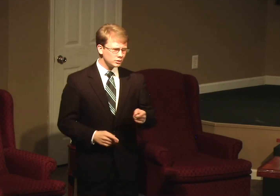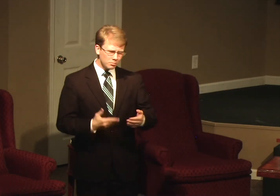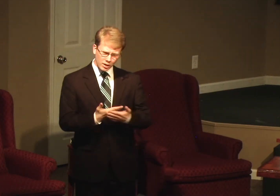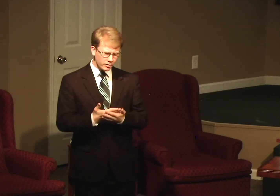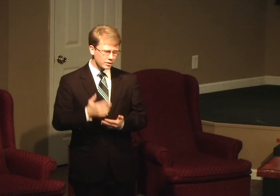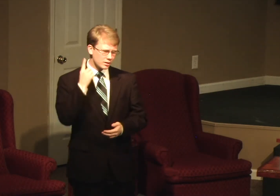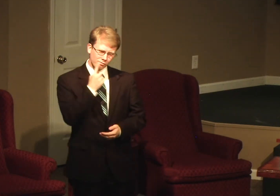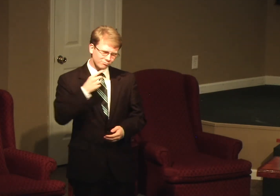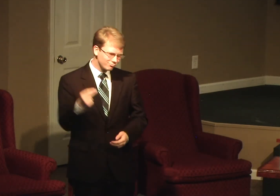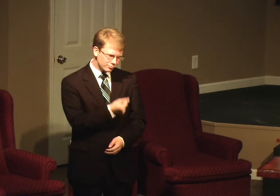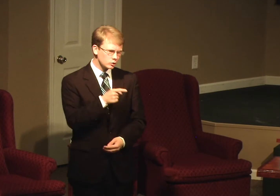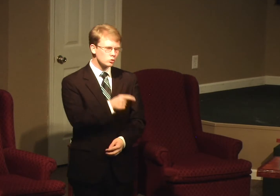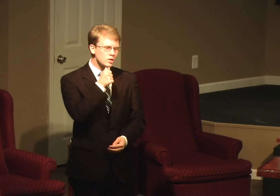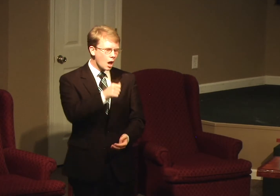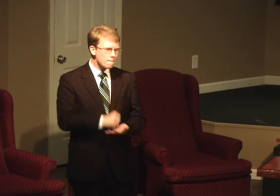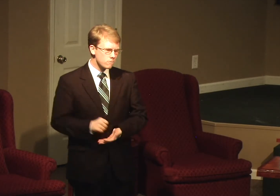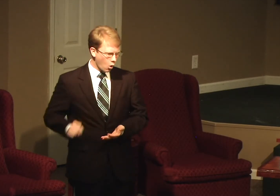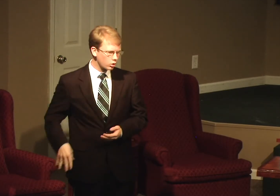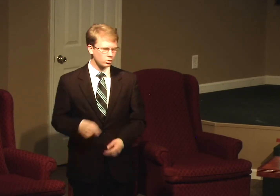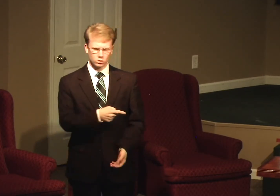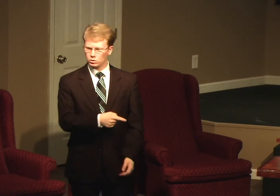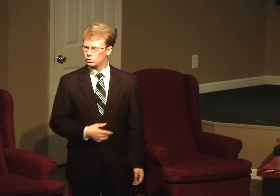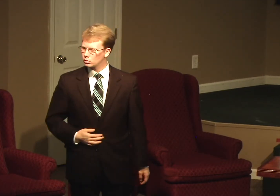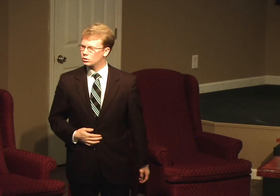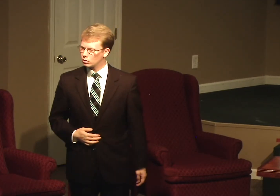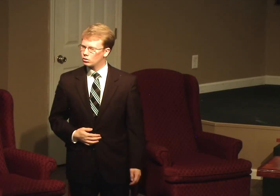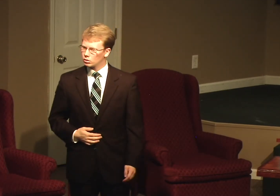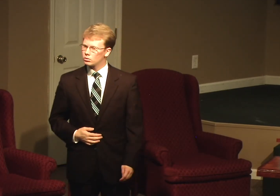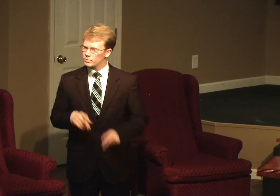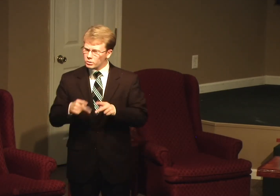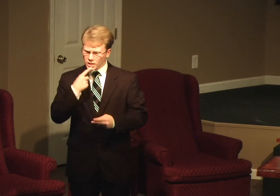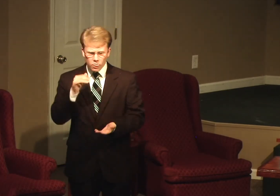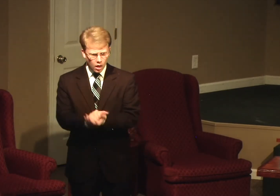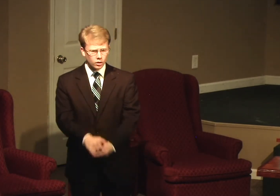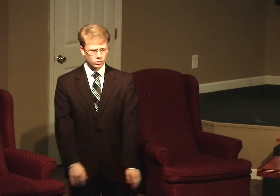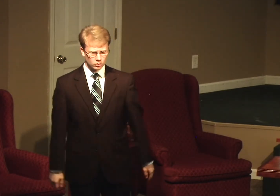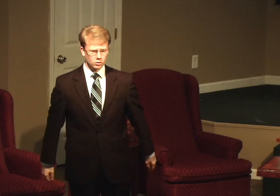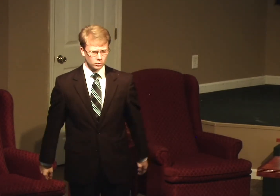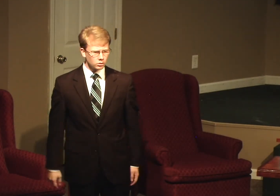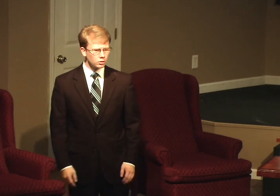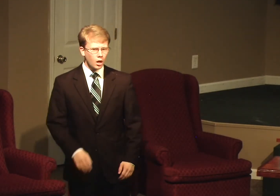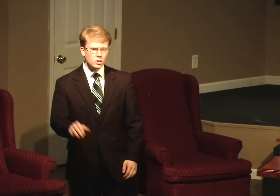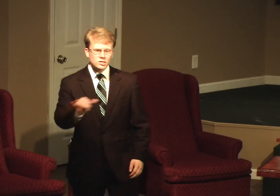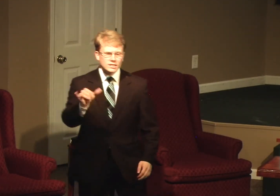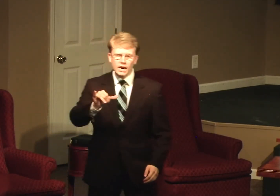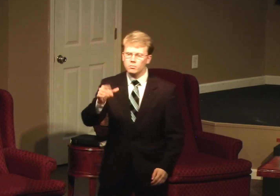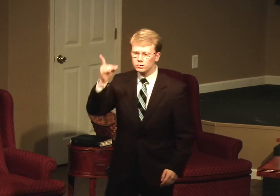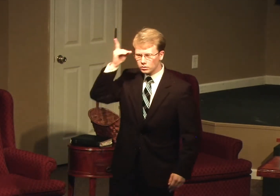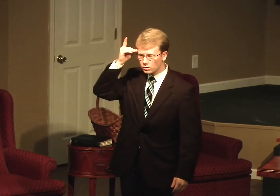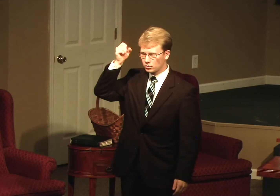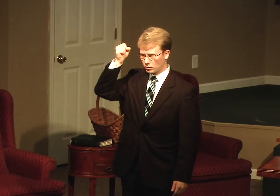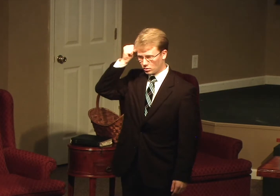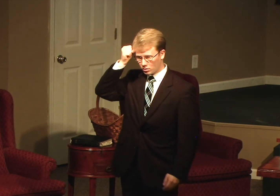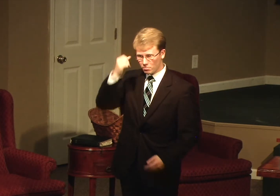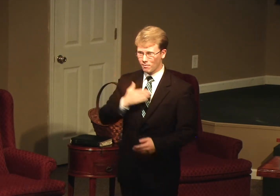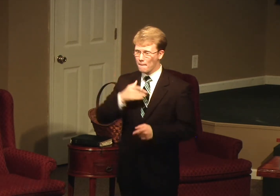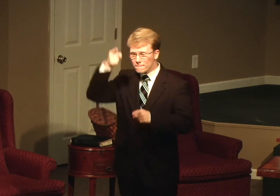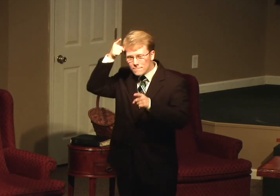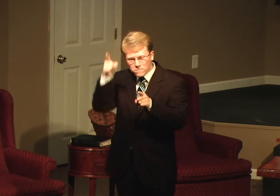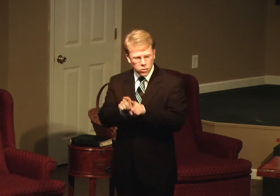situation in Peru, and they're like, man, you should have aborted the baby. And it's the same thing.